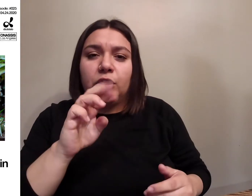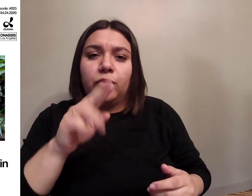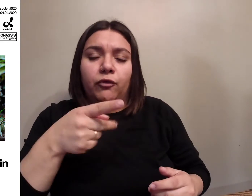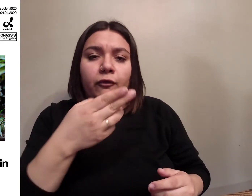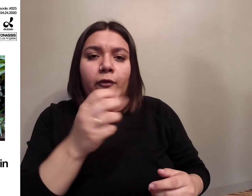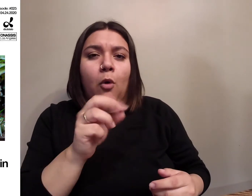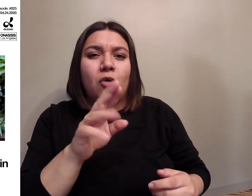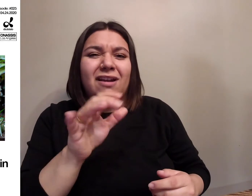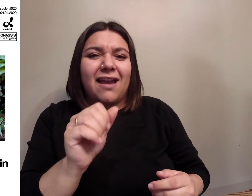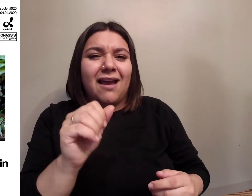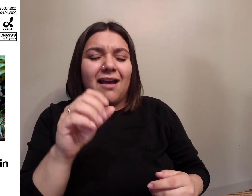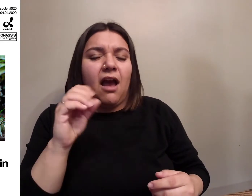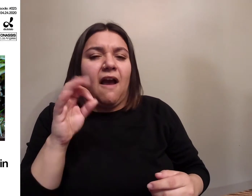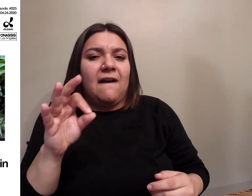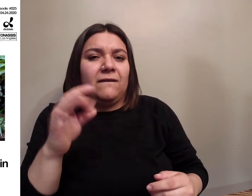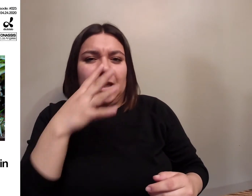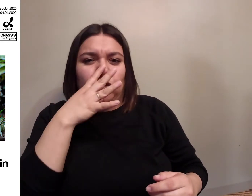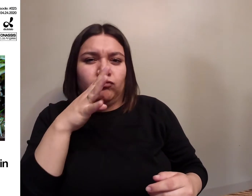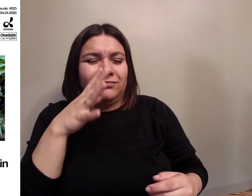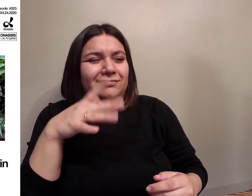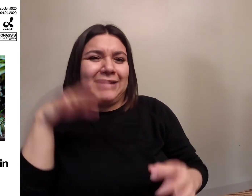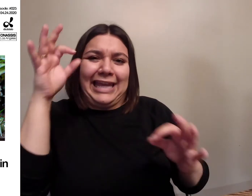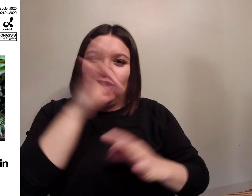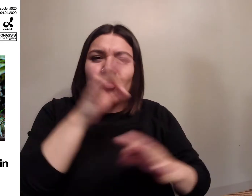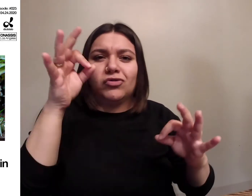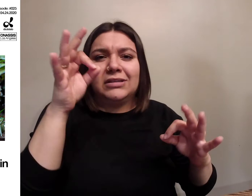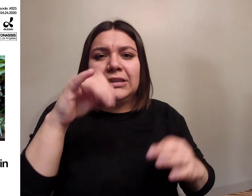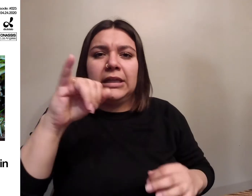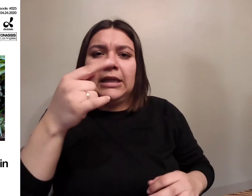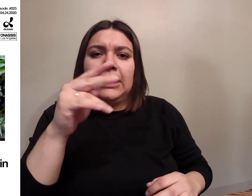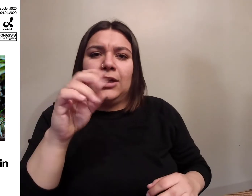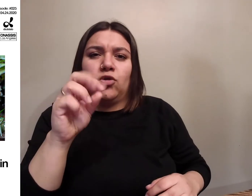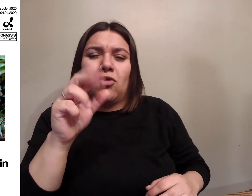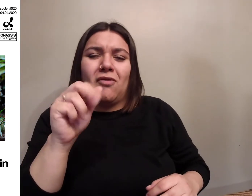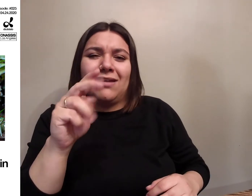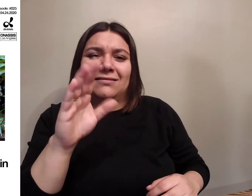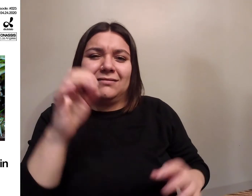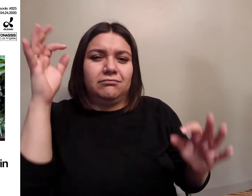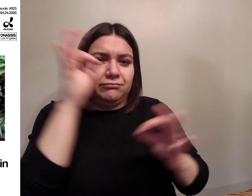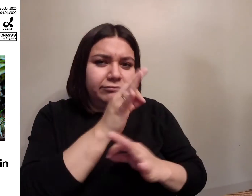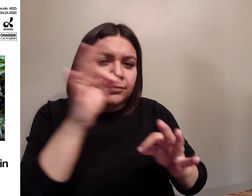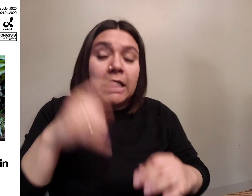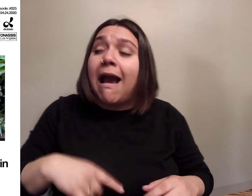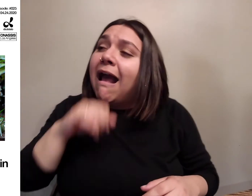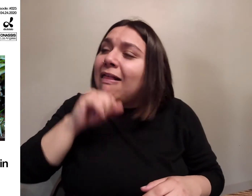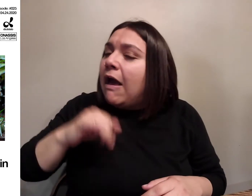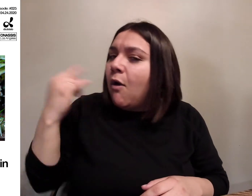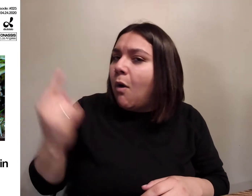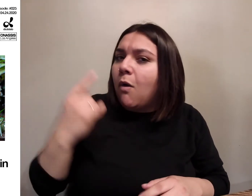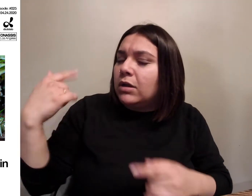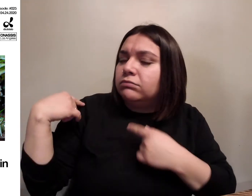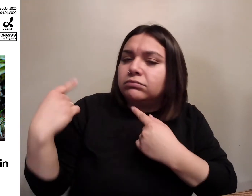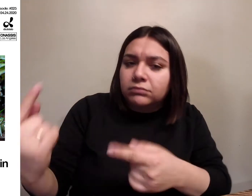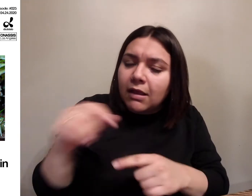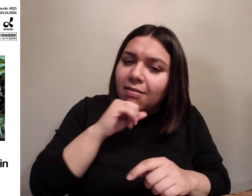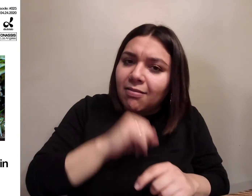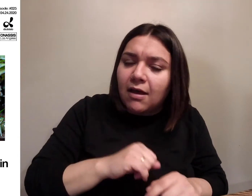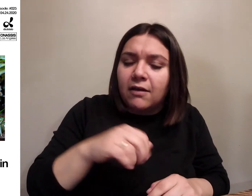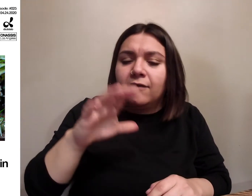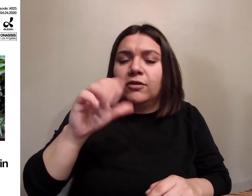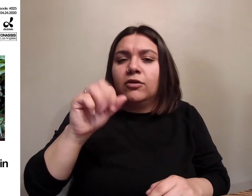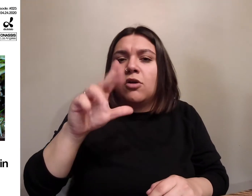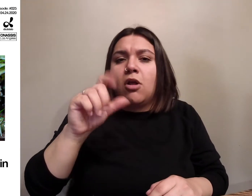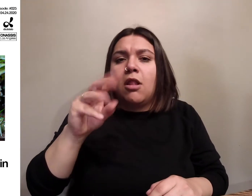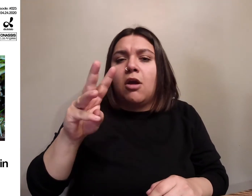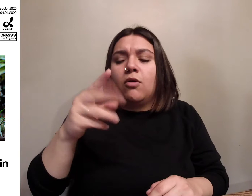a subject, he approaches it with the euphoria of ignorance.